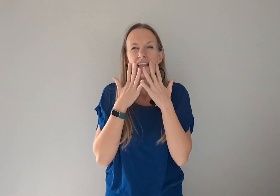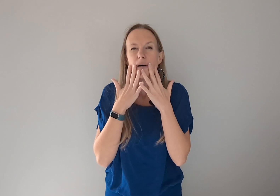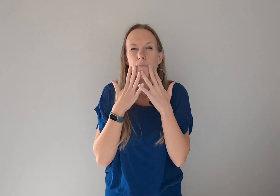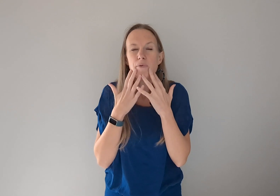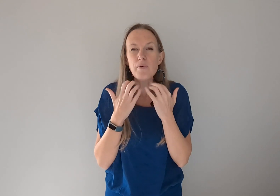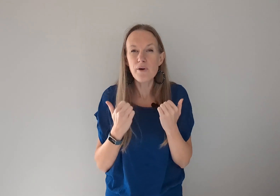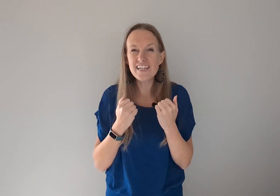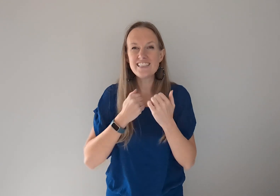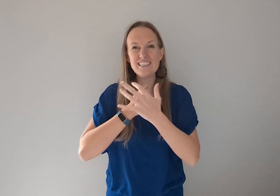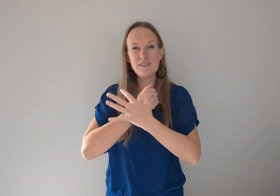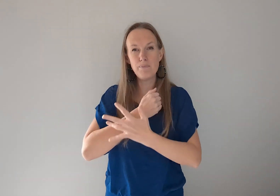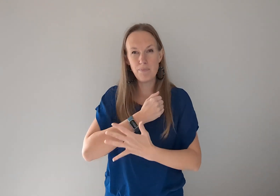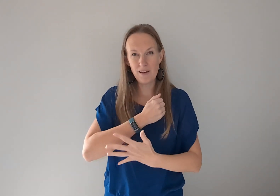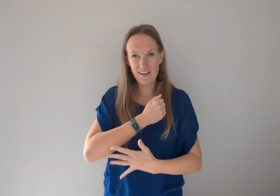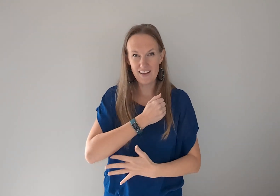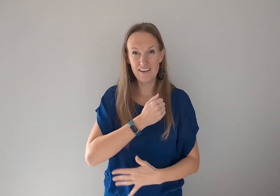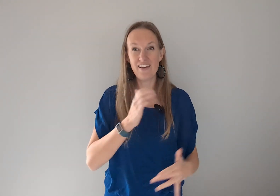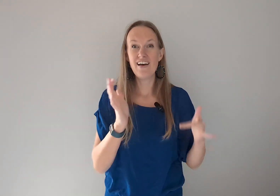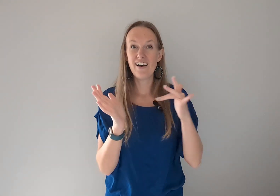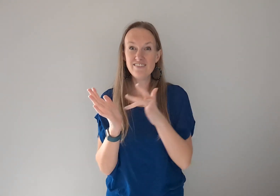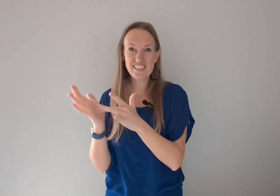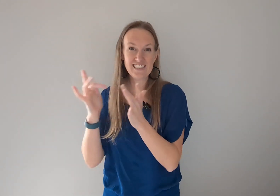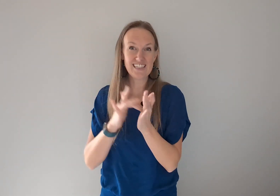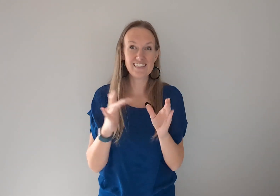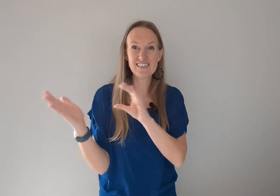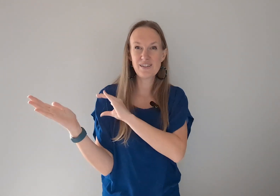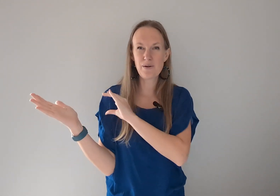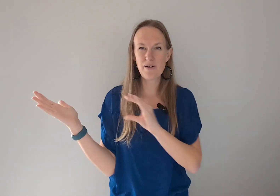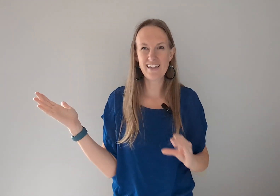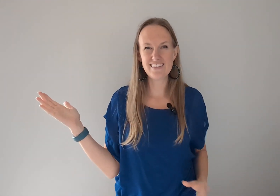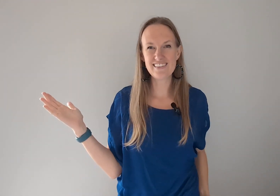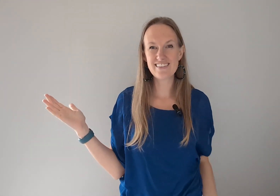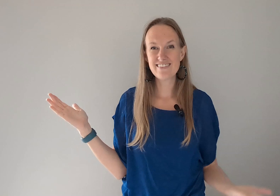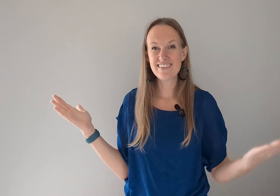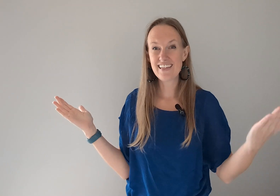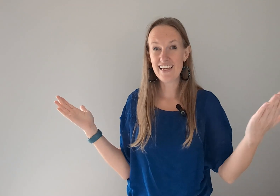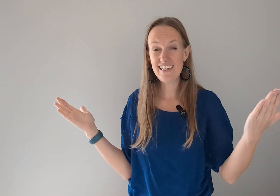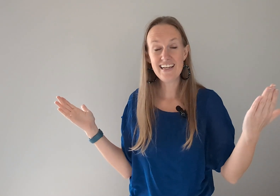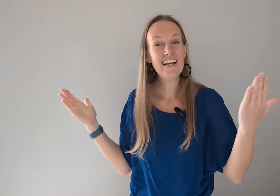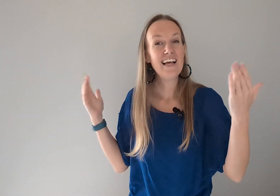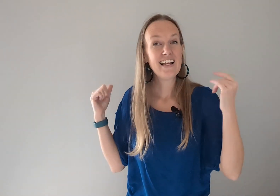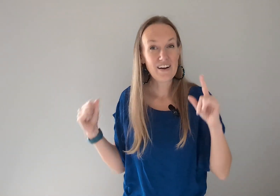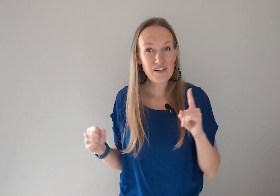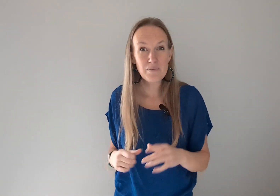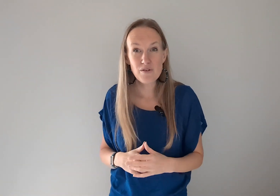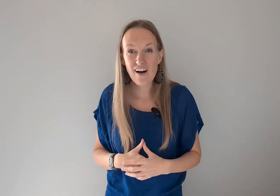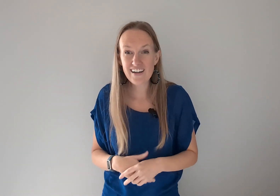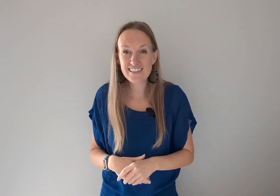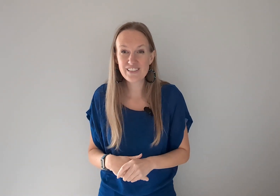the precious blood of Jesus Christ. Okay? Now we're going to move on